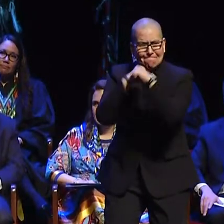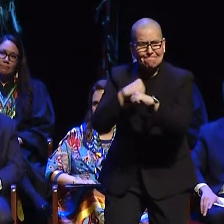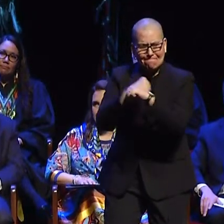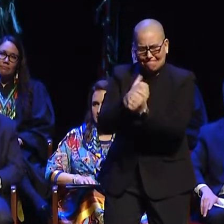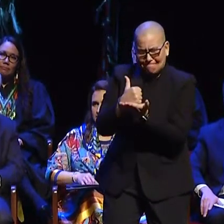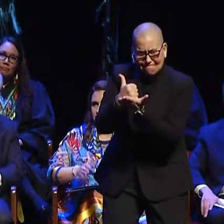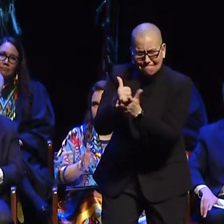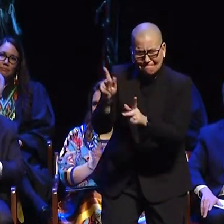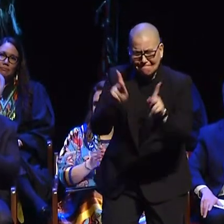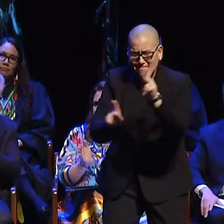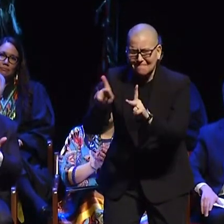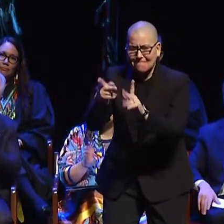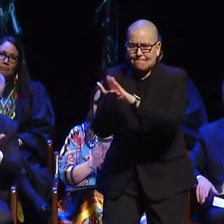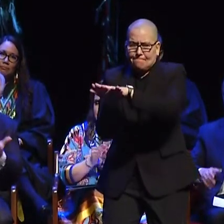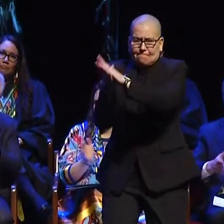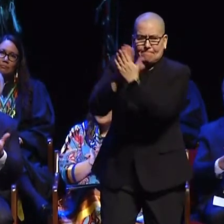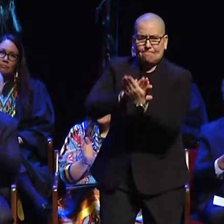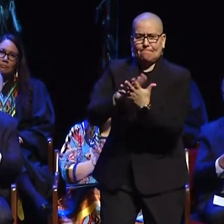and safe.